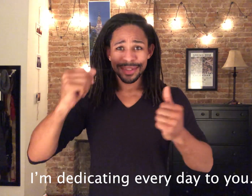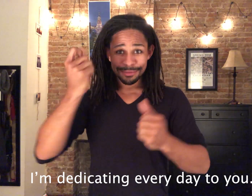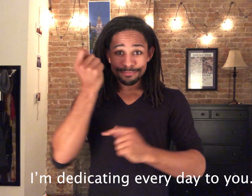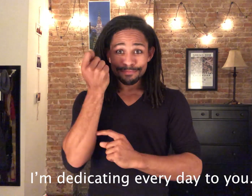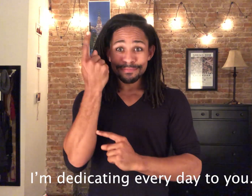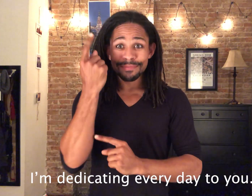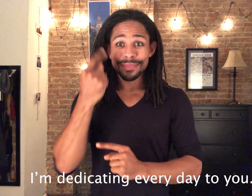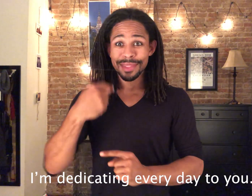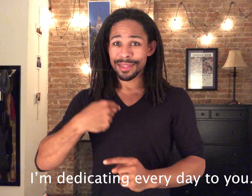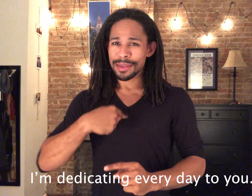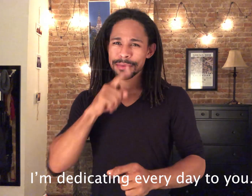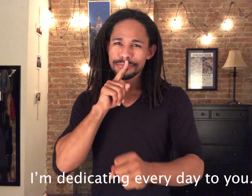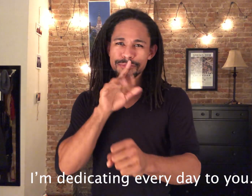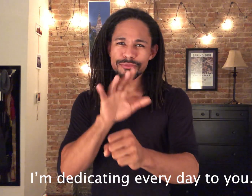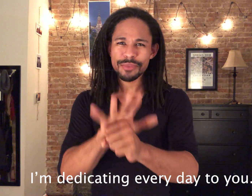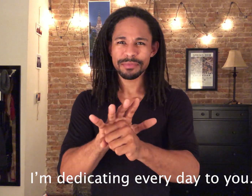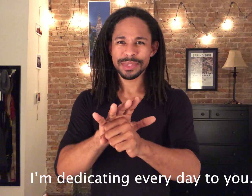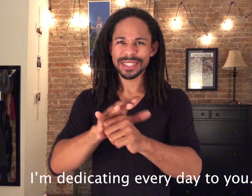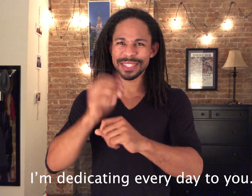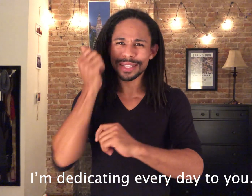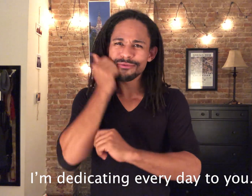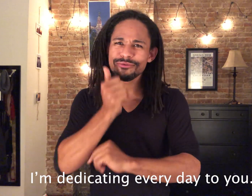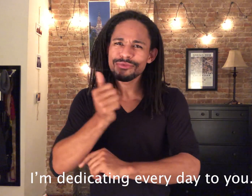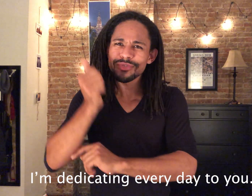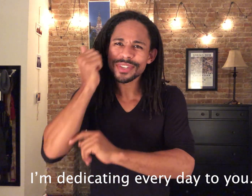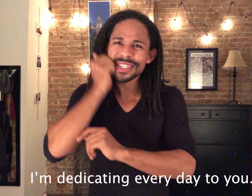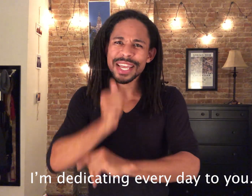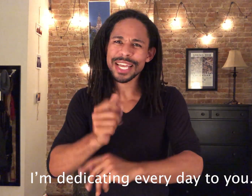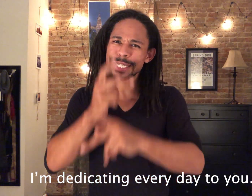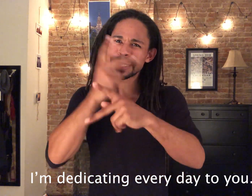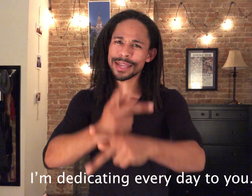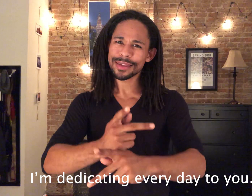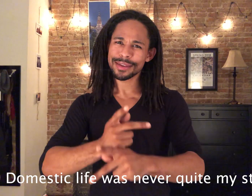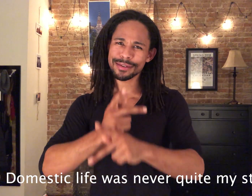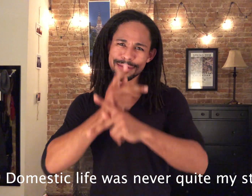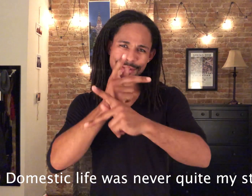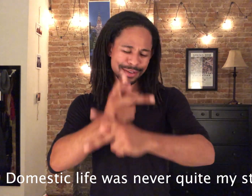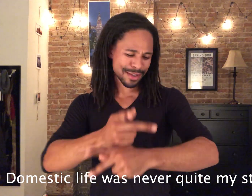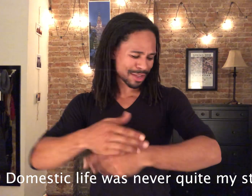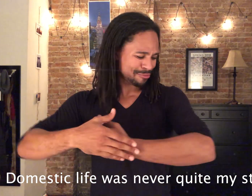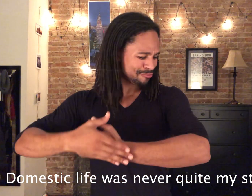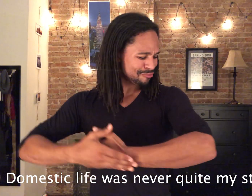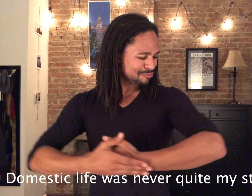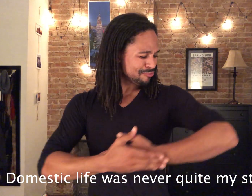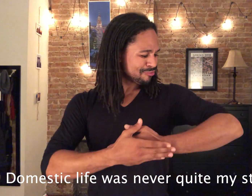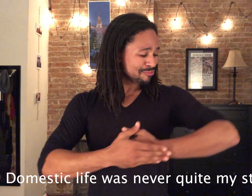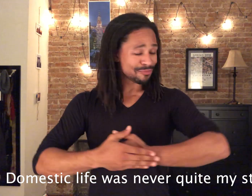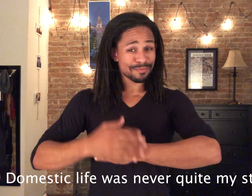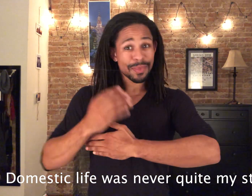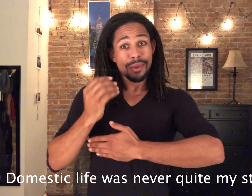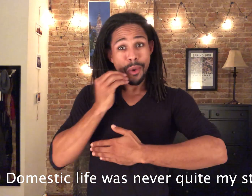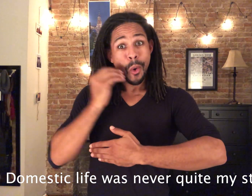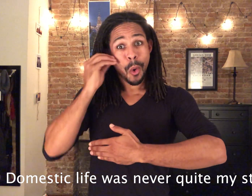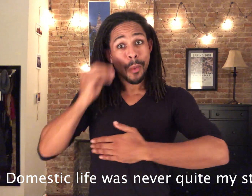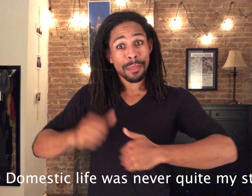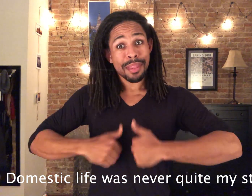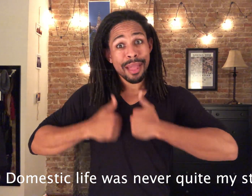I'm dedicating every day to you Domestic life was never quite my